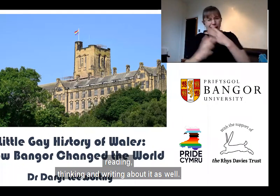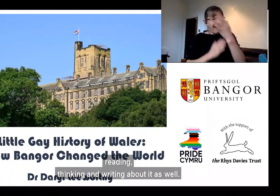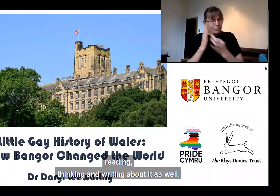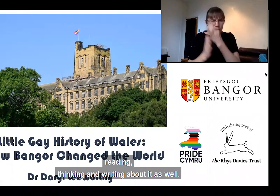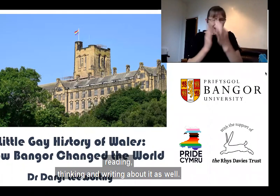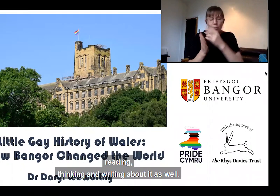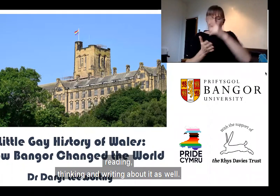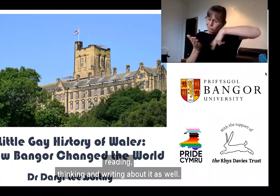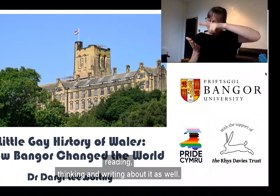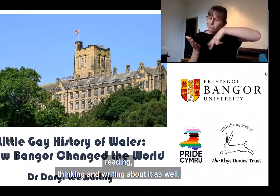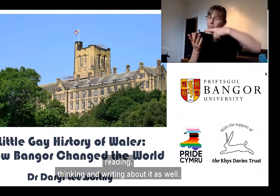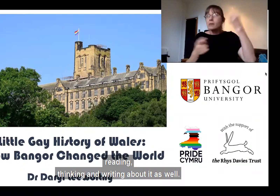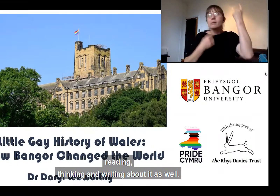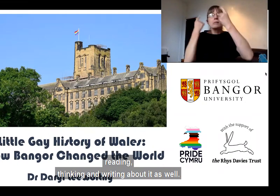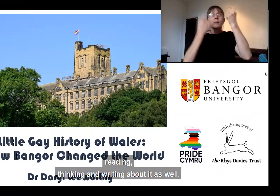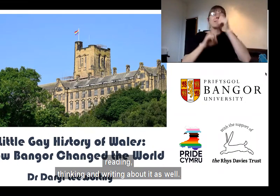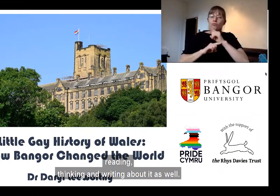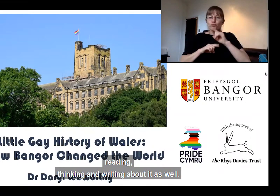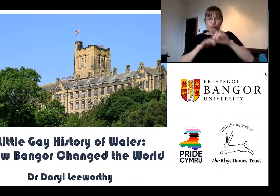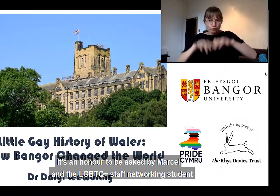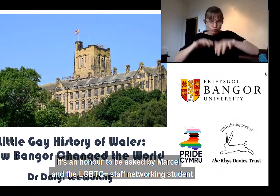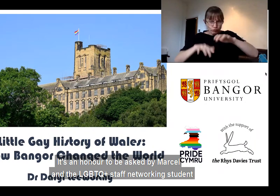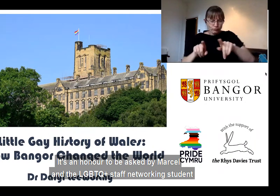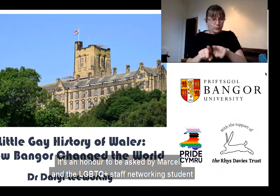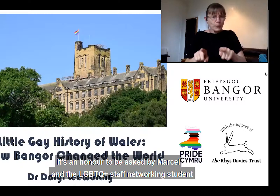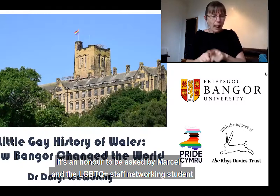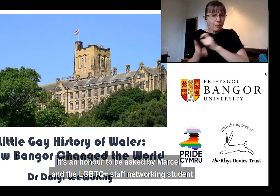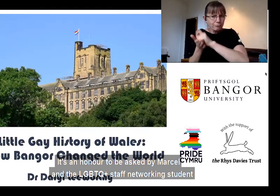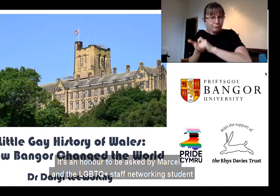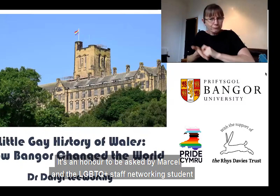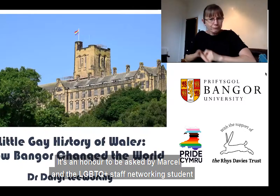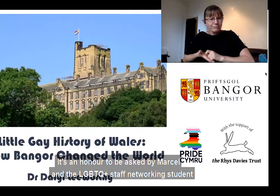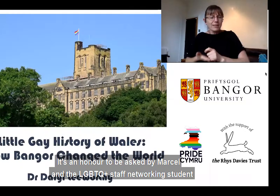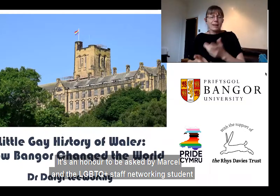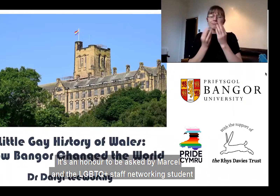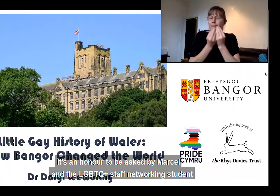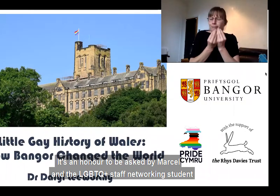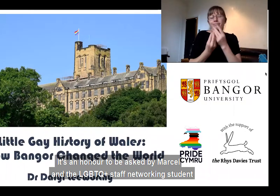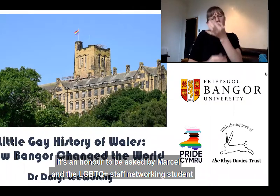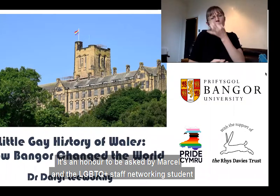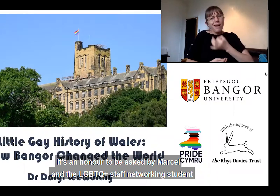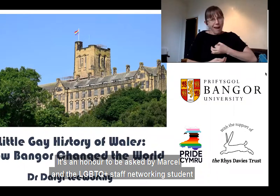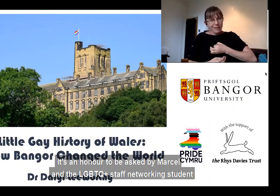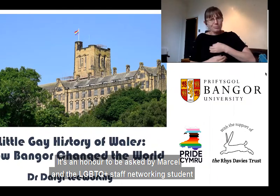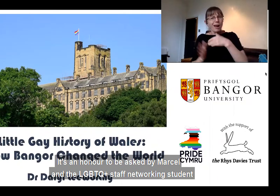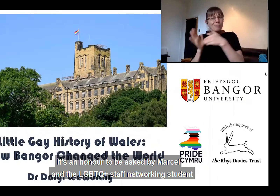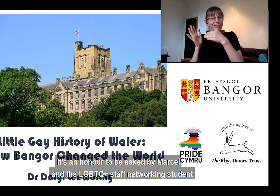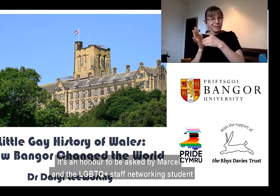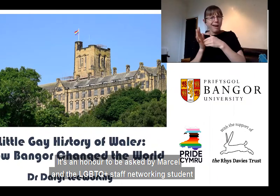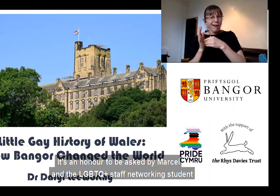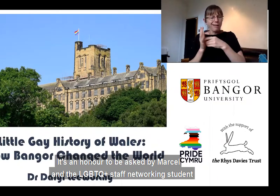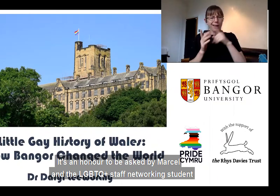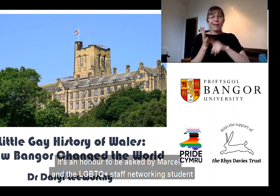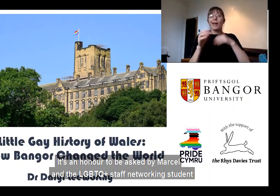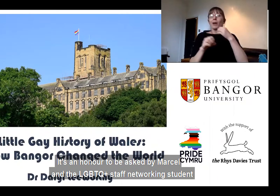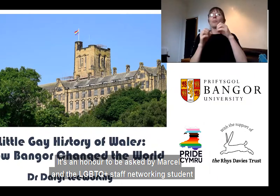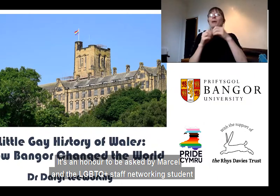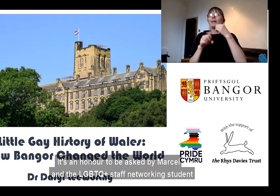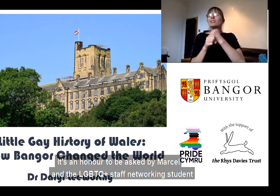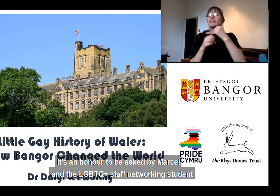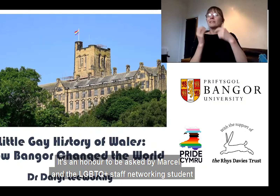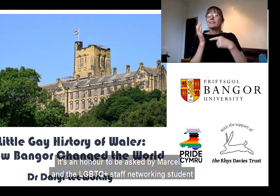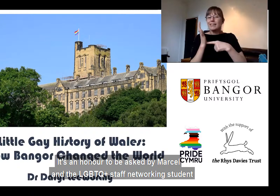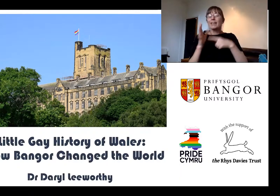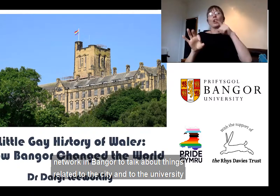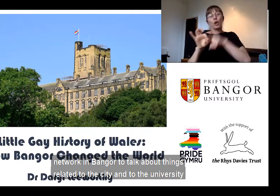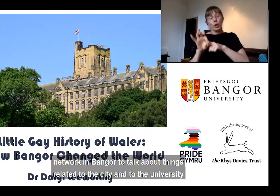reading, thinking, and writing about it as well. It's an honour, too, to be asked by Marcel and the LGBTQ plus staff